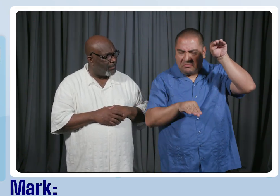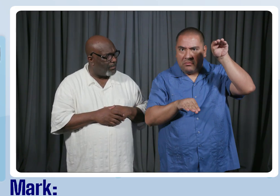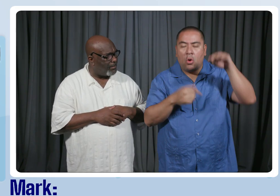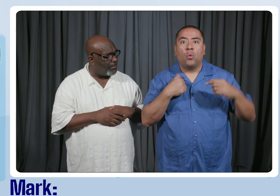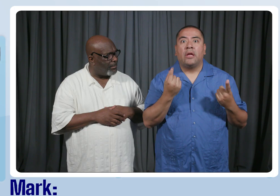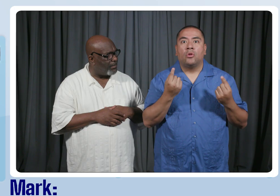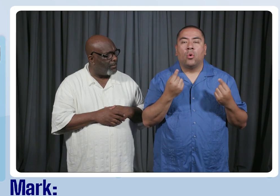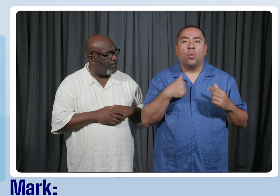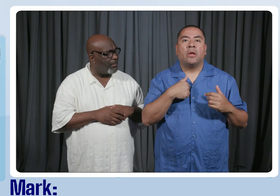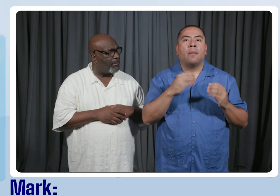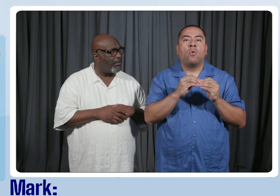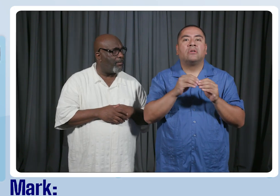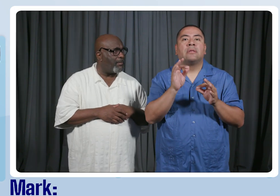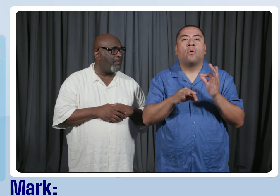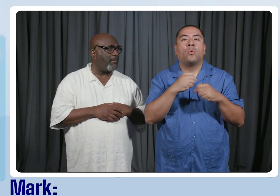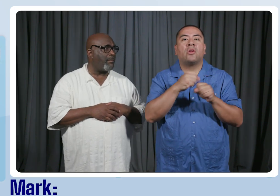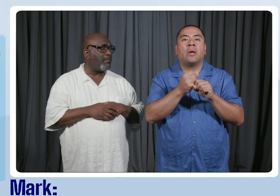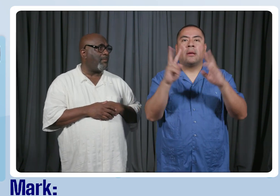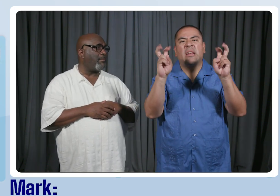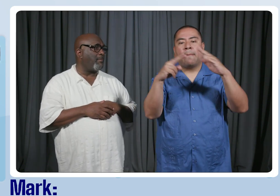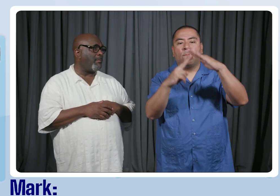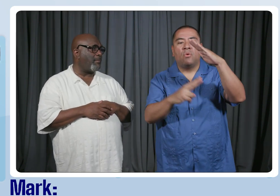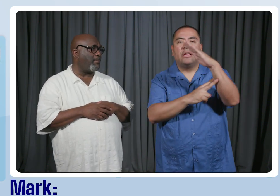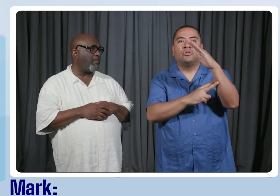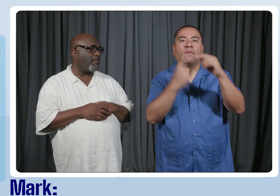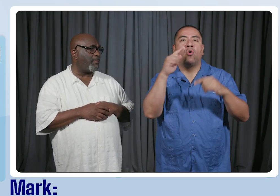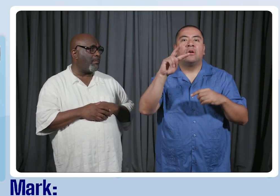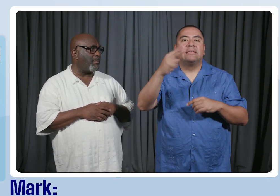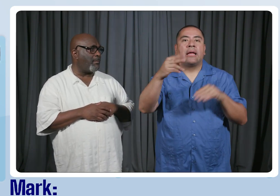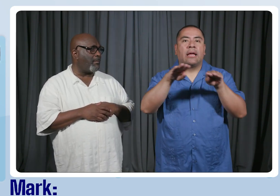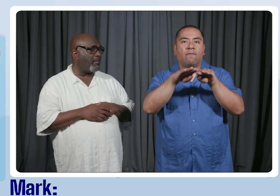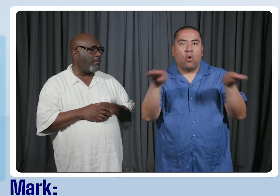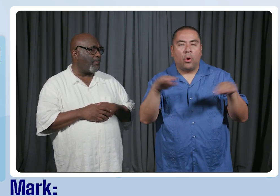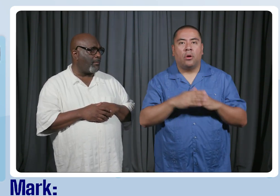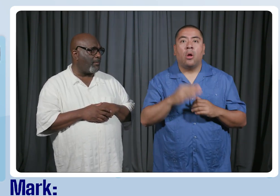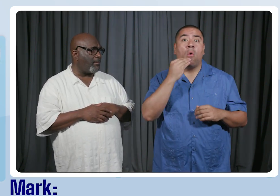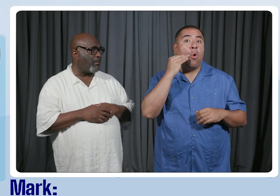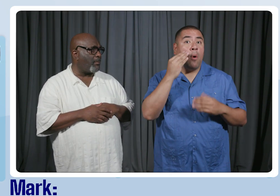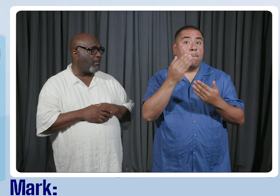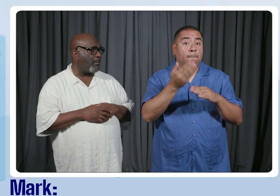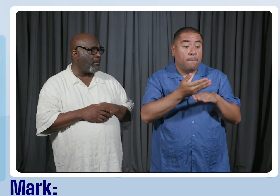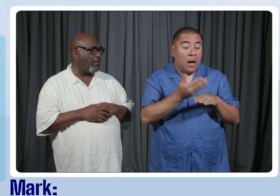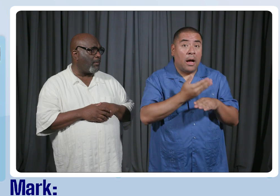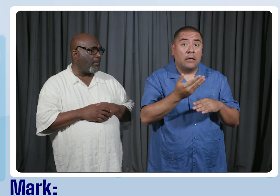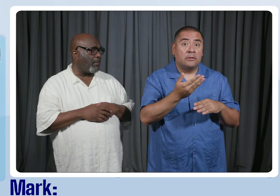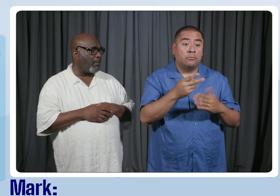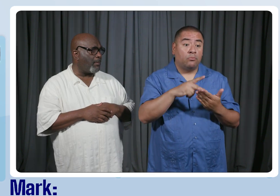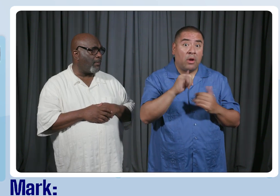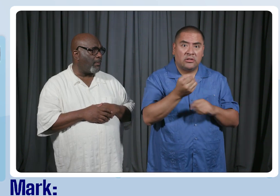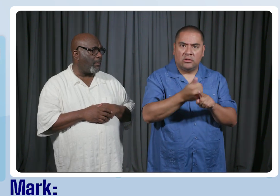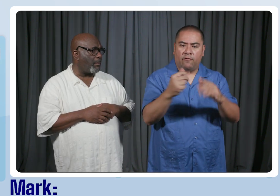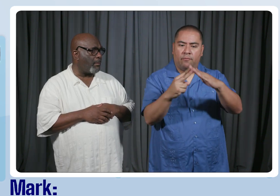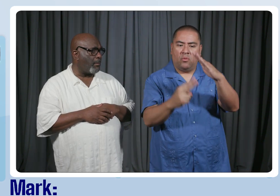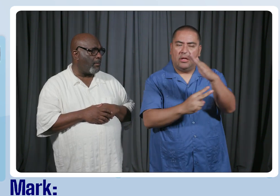what we did is something far more simple. We created a bridge to the second floor. So we have HomeMod projects, which are actually bridge projects,